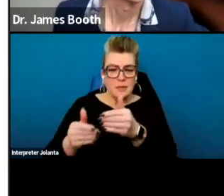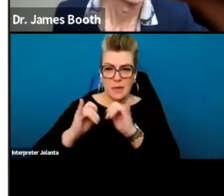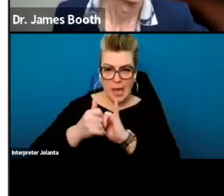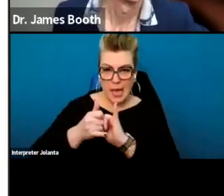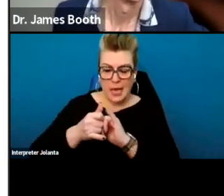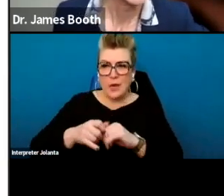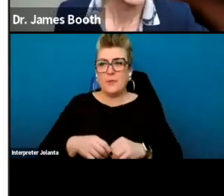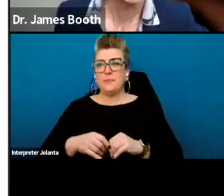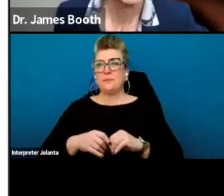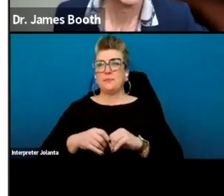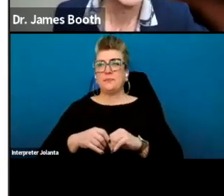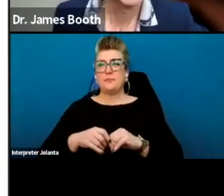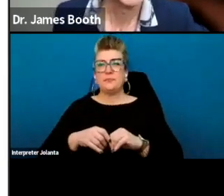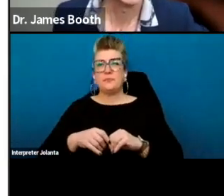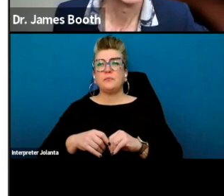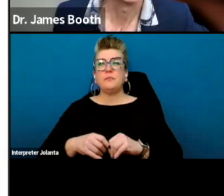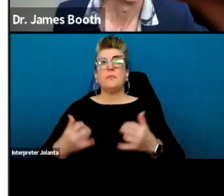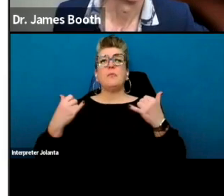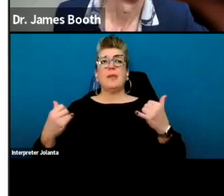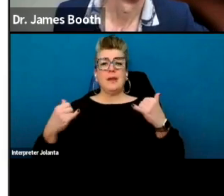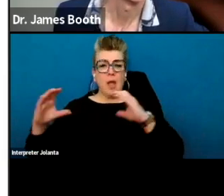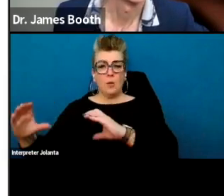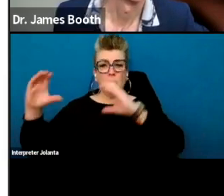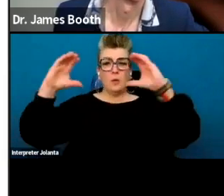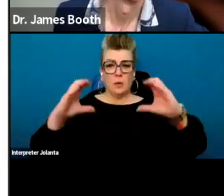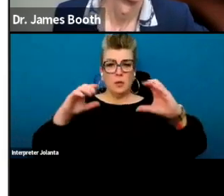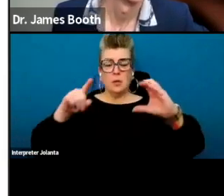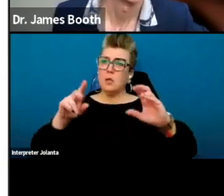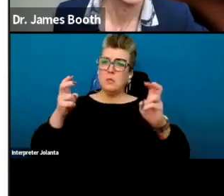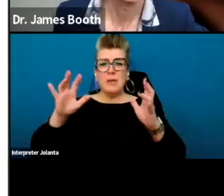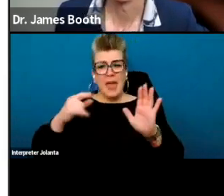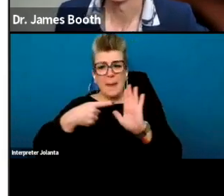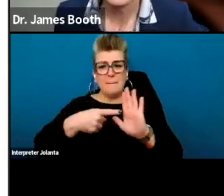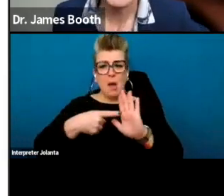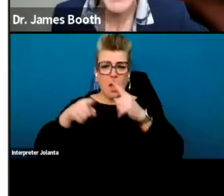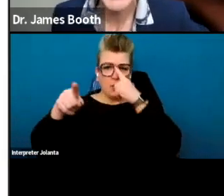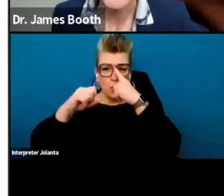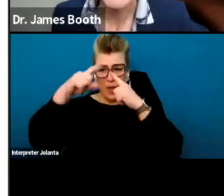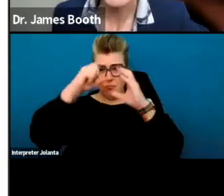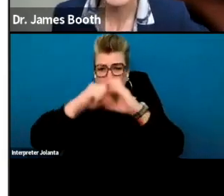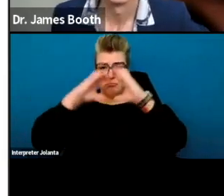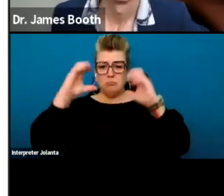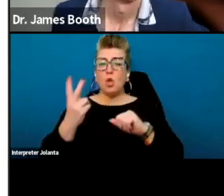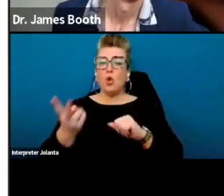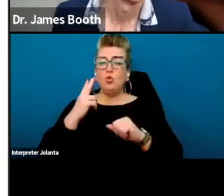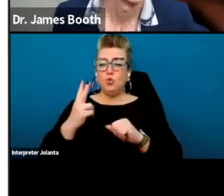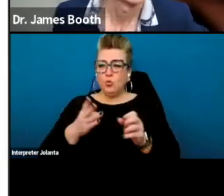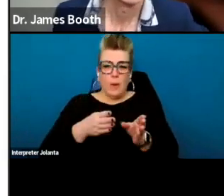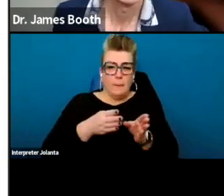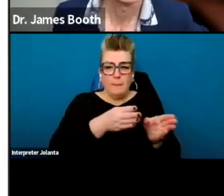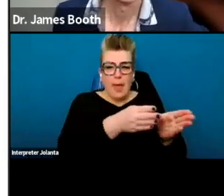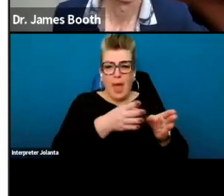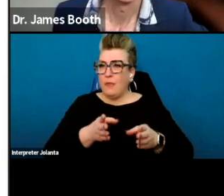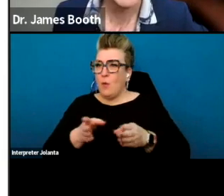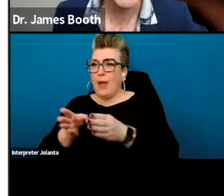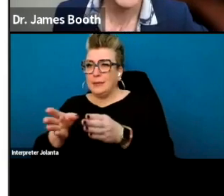So this model can be roughly kind of divided into two pathways. The model